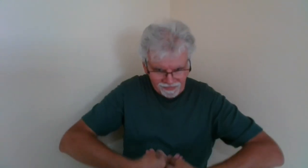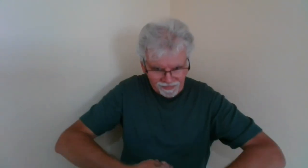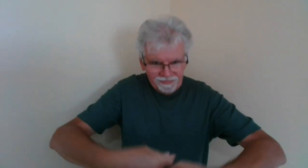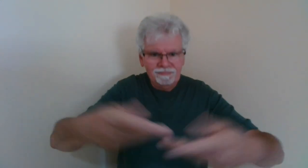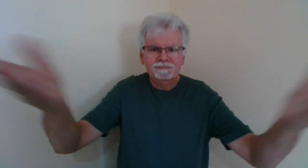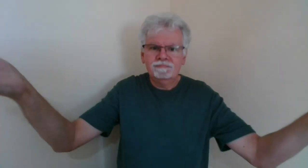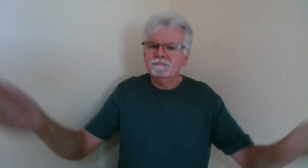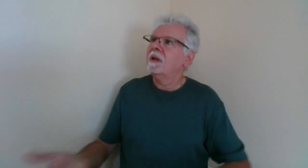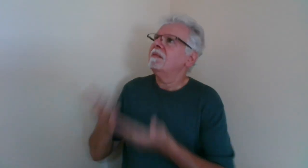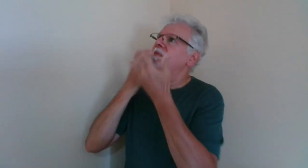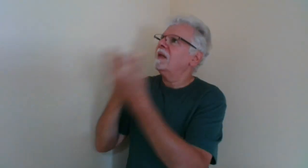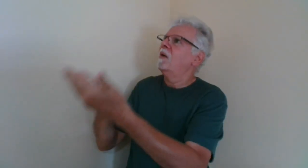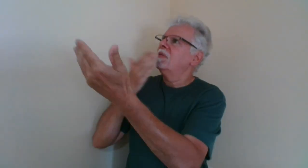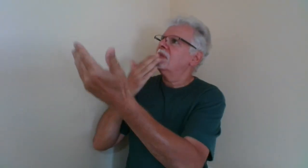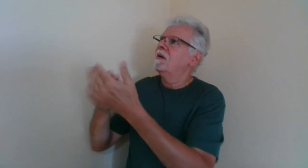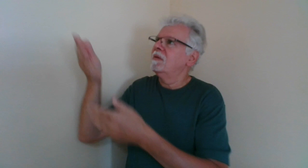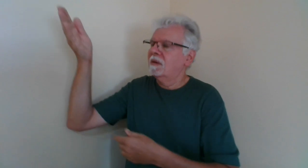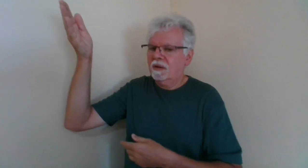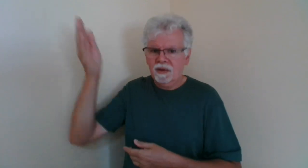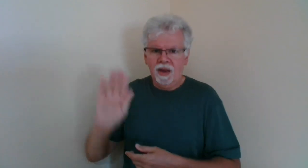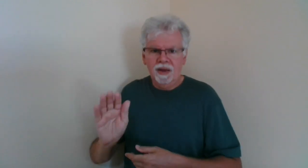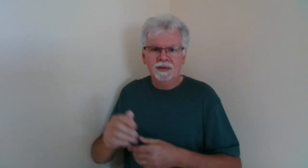Thanks be to God.